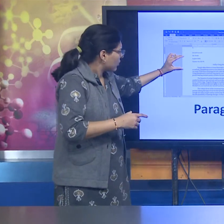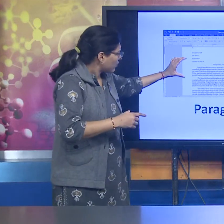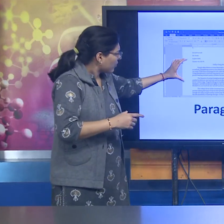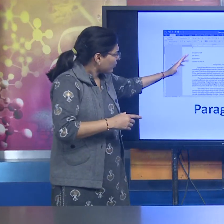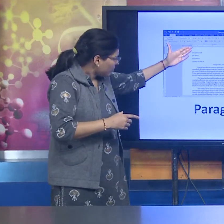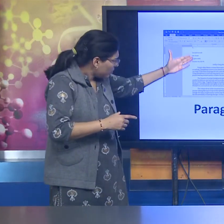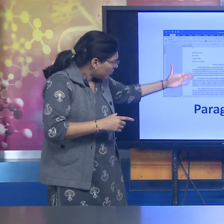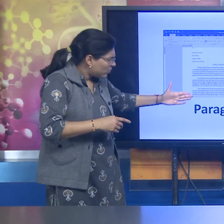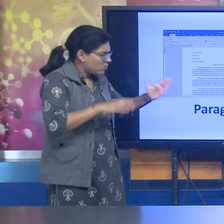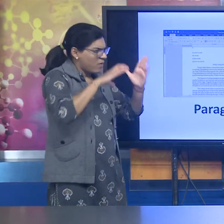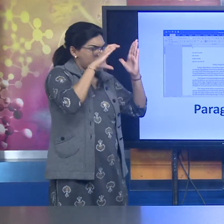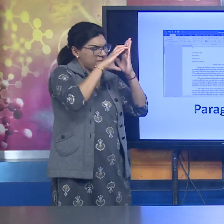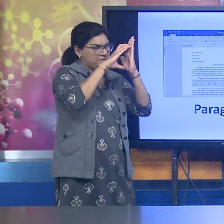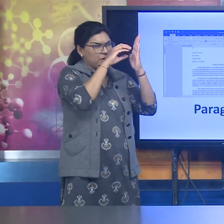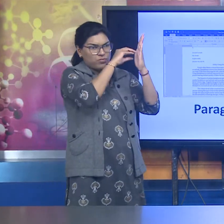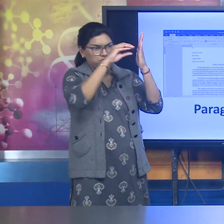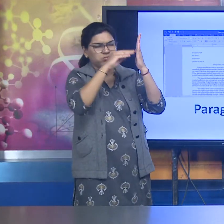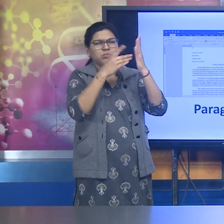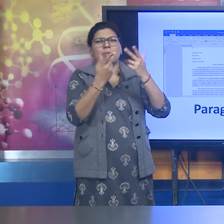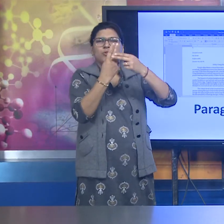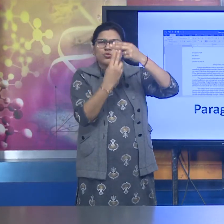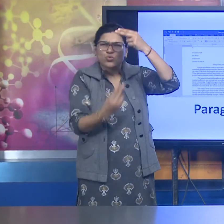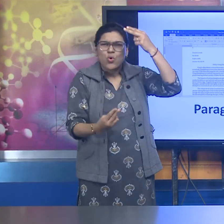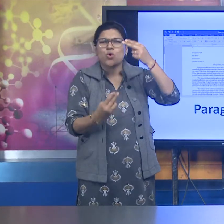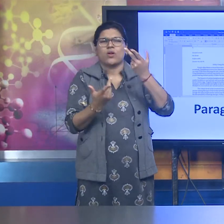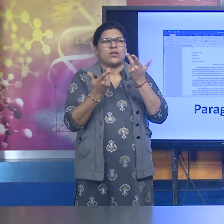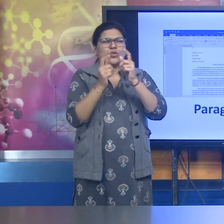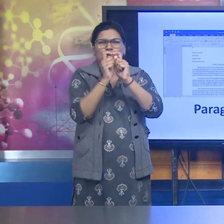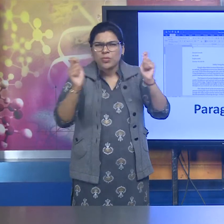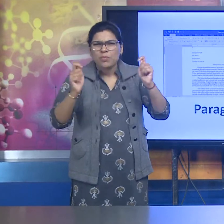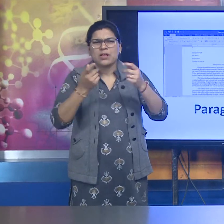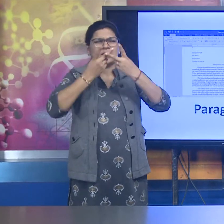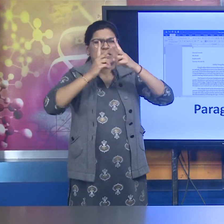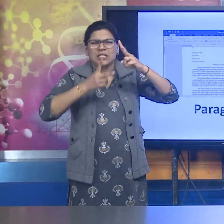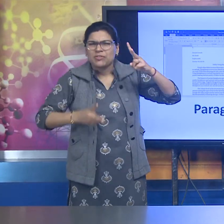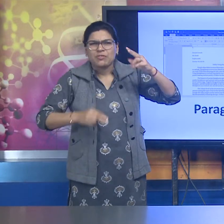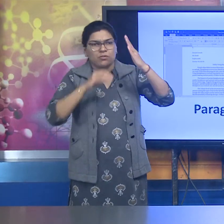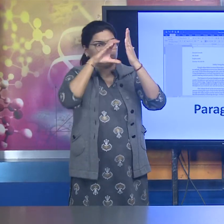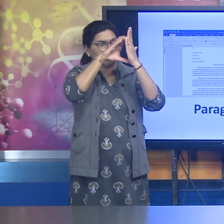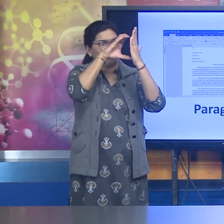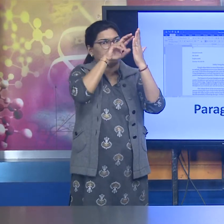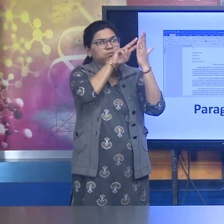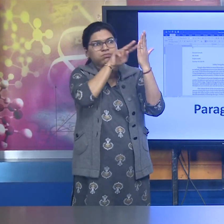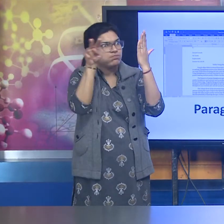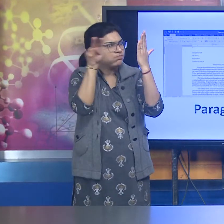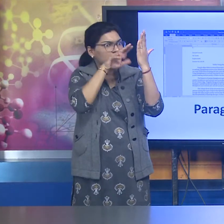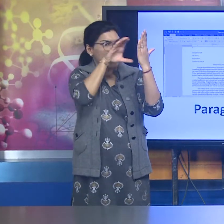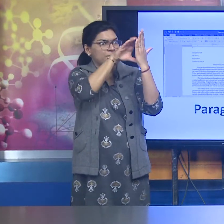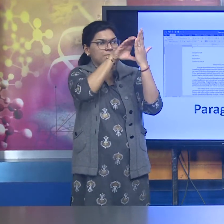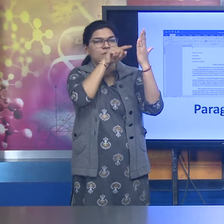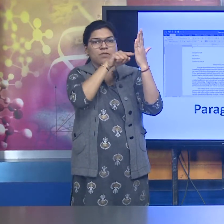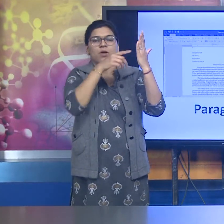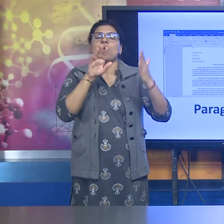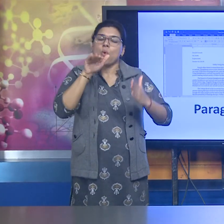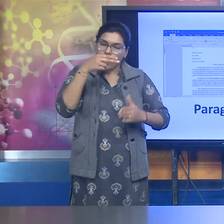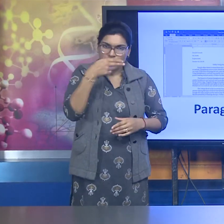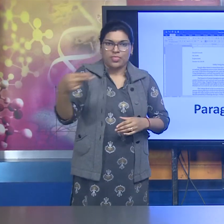Paragraph. There are different kind of paragraph in a story,